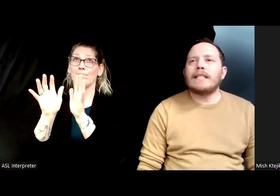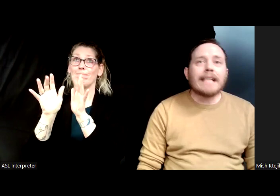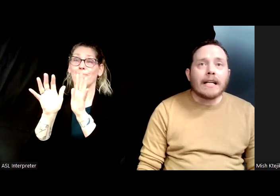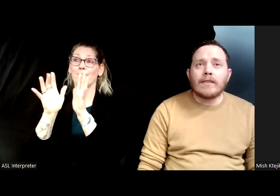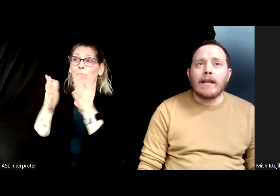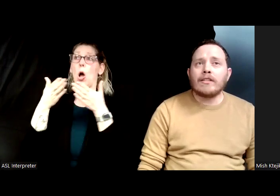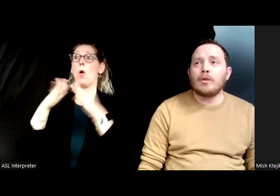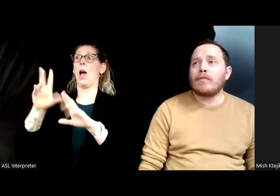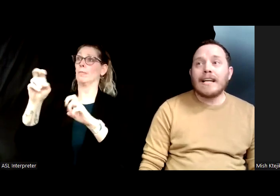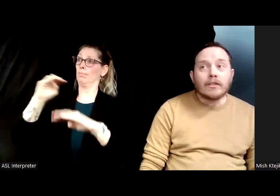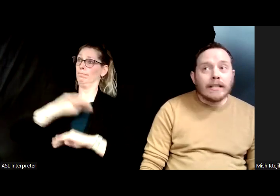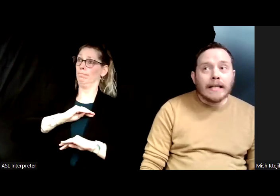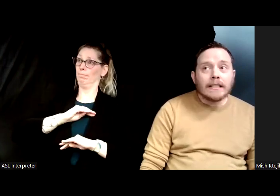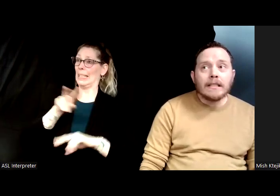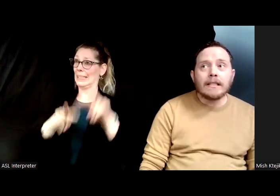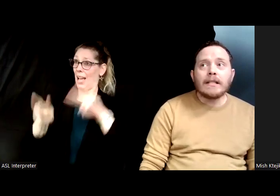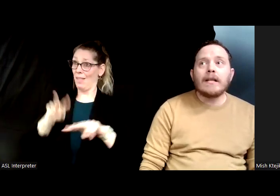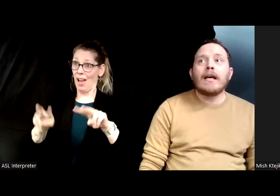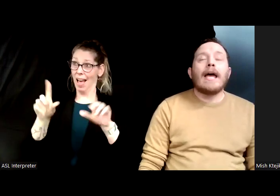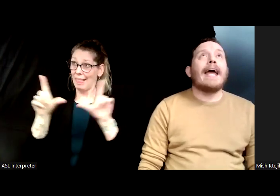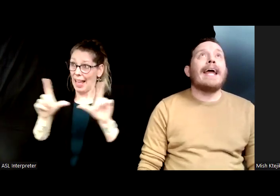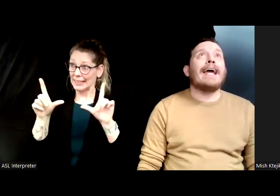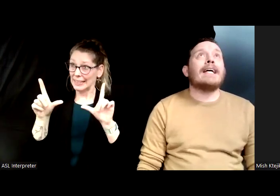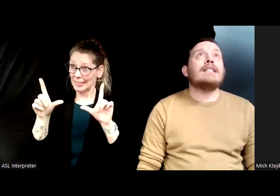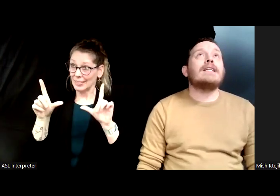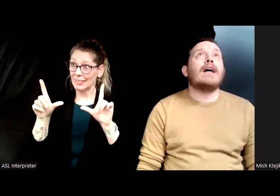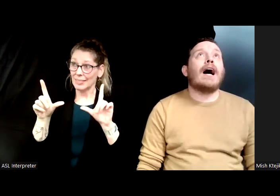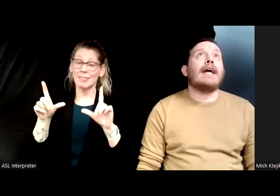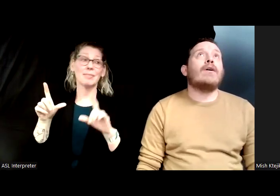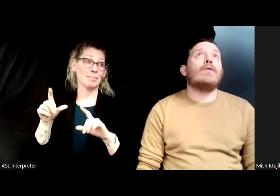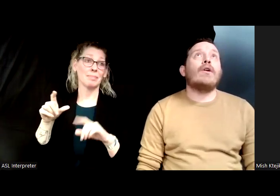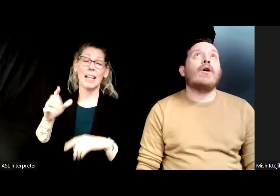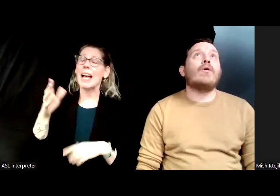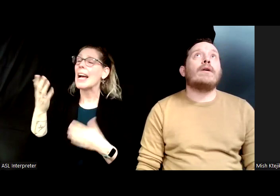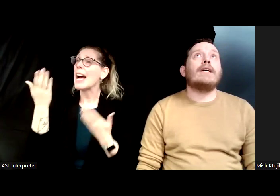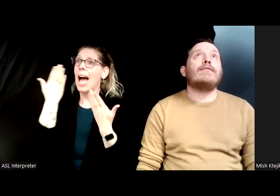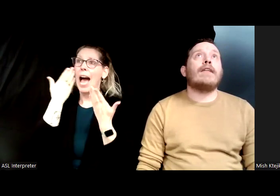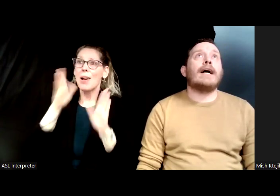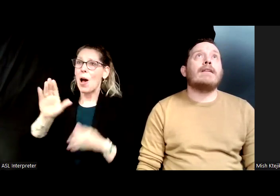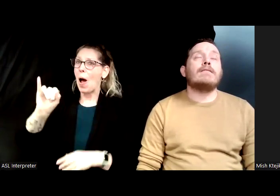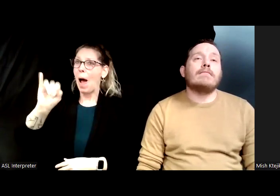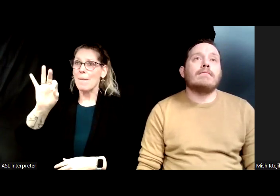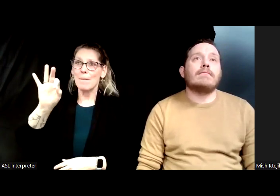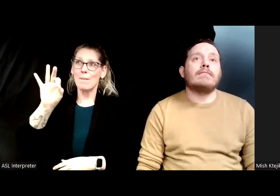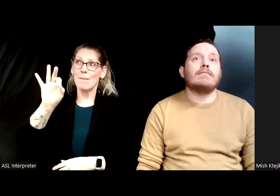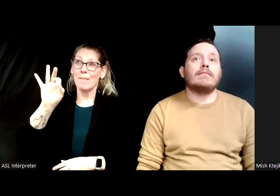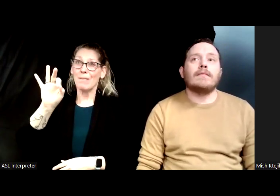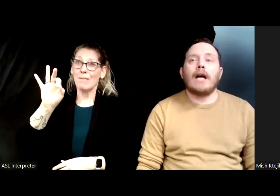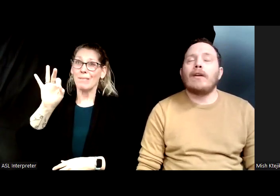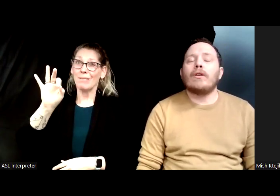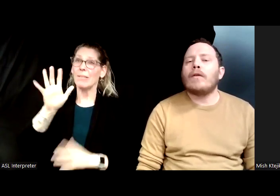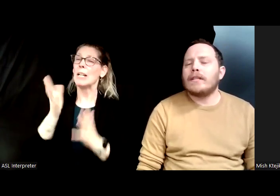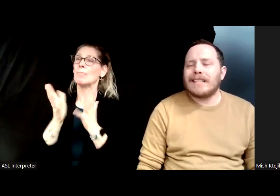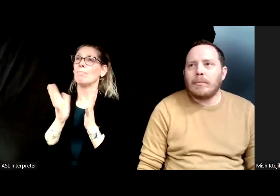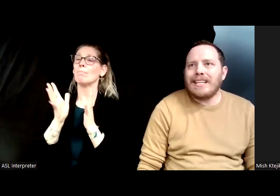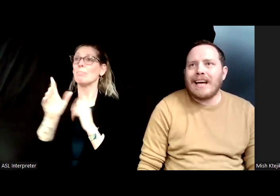way to satisfy the supervisory license. Yeah. And I don't know if that. I